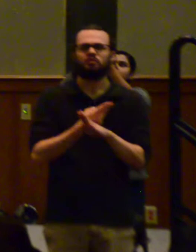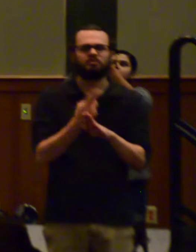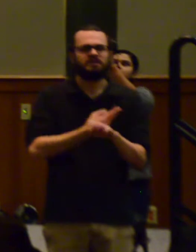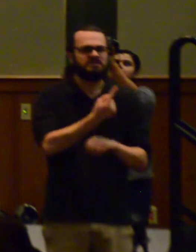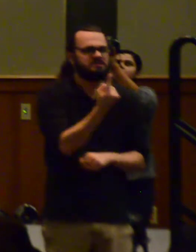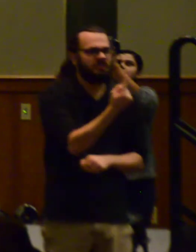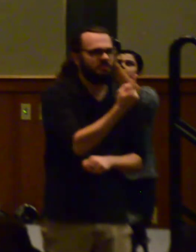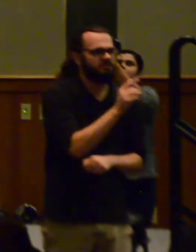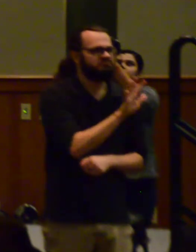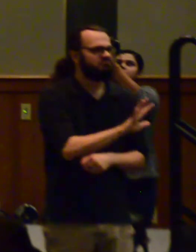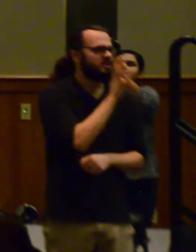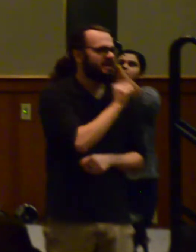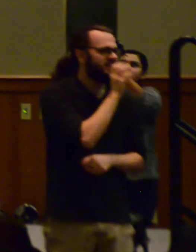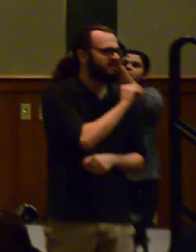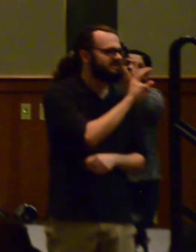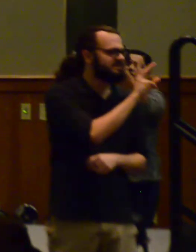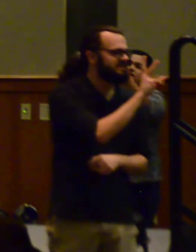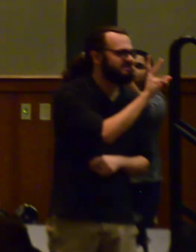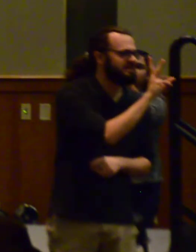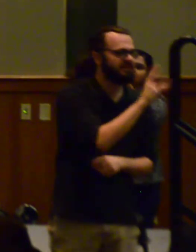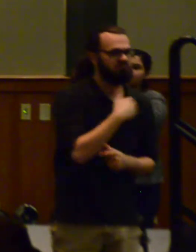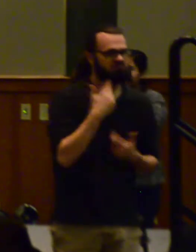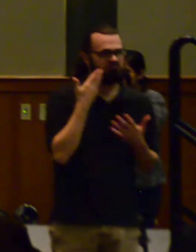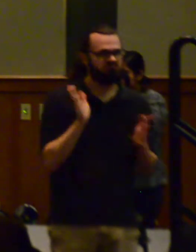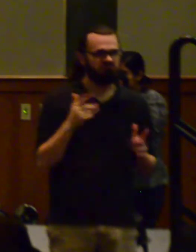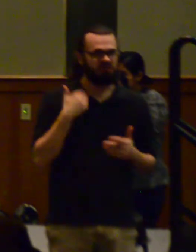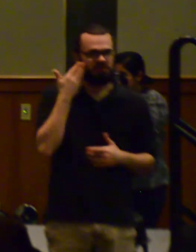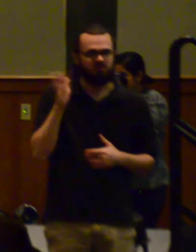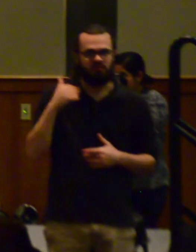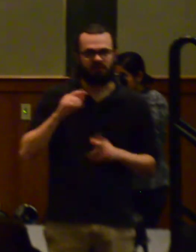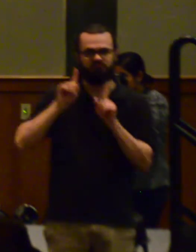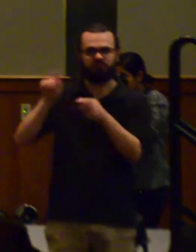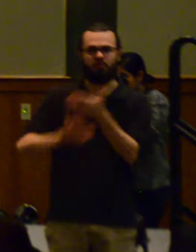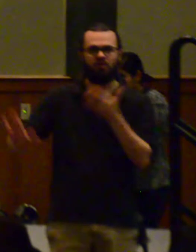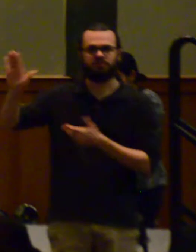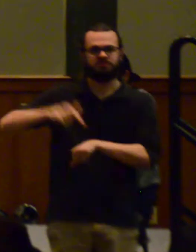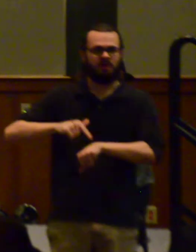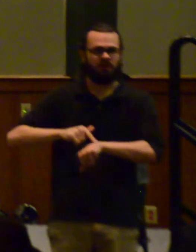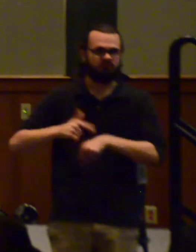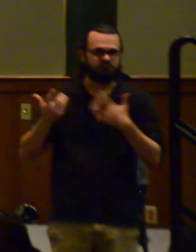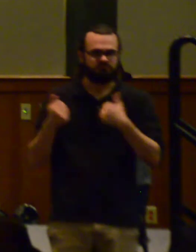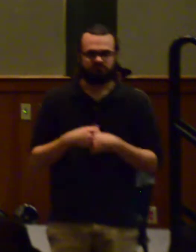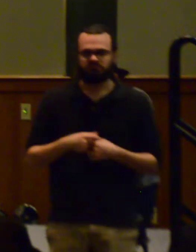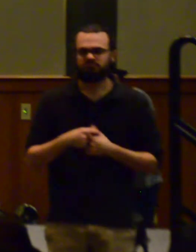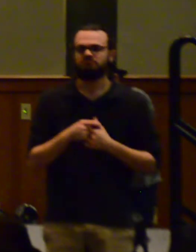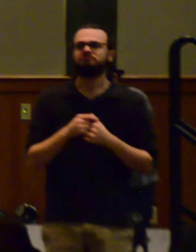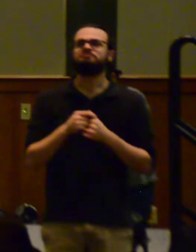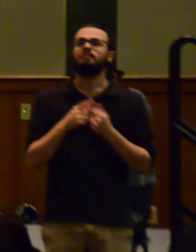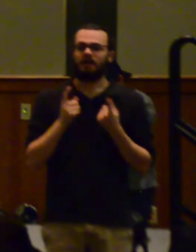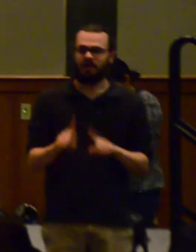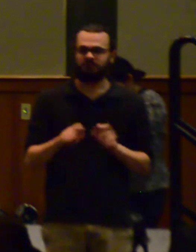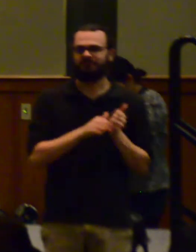wasn't, not sure. I was in college then, I wasn't home. And then she proceeded to follow her mother's